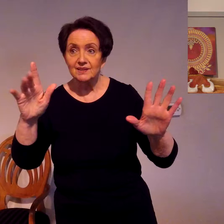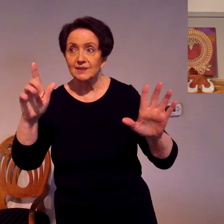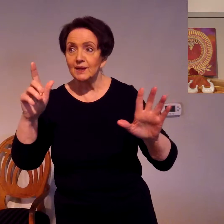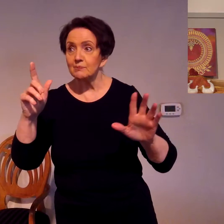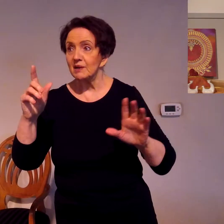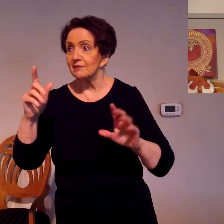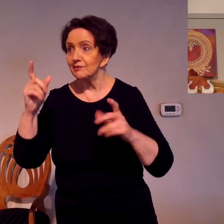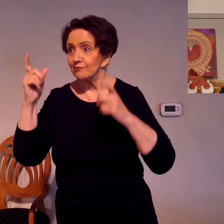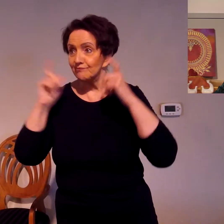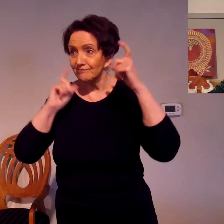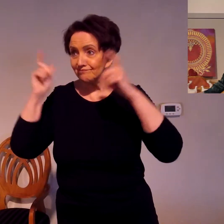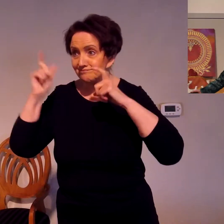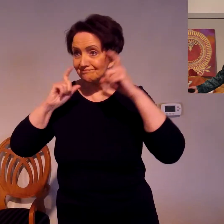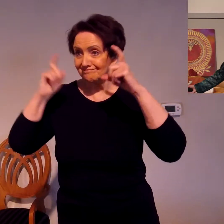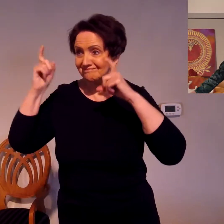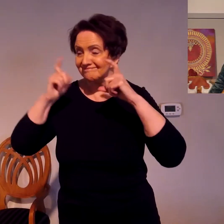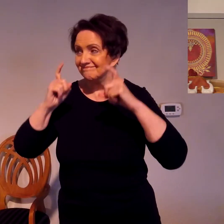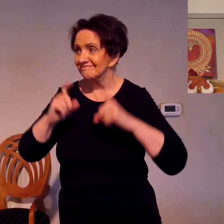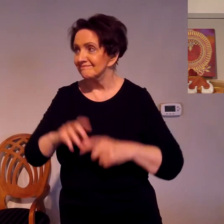expression?